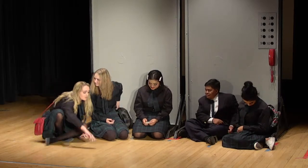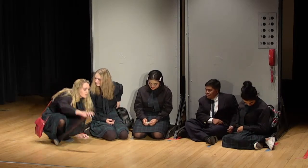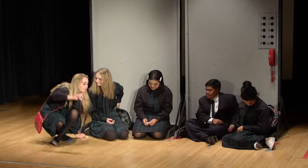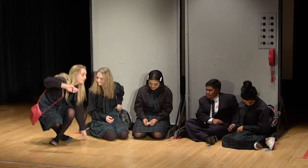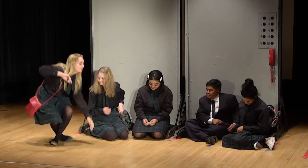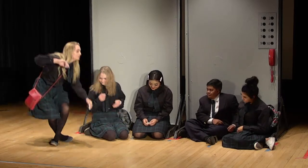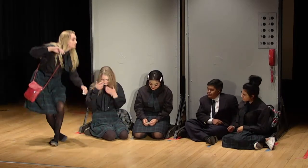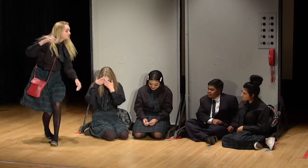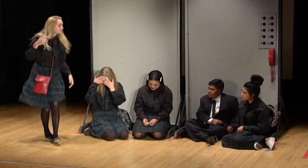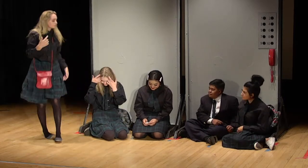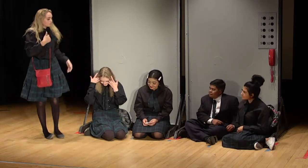Claire stands up.